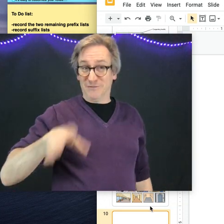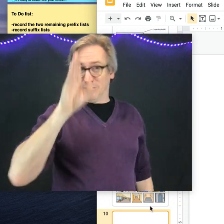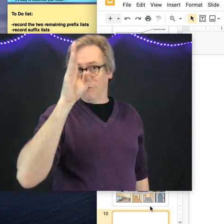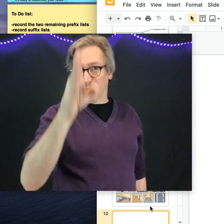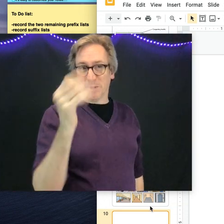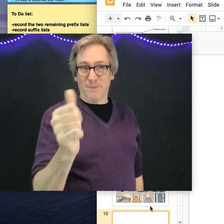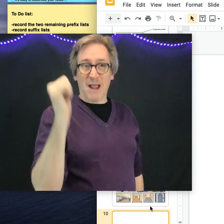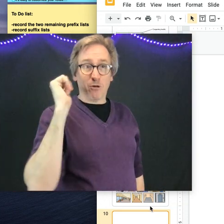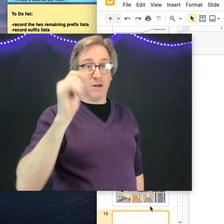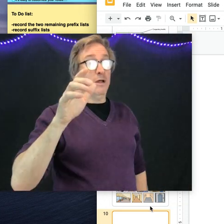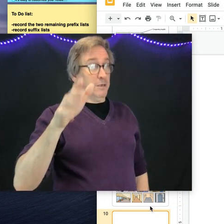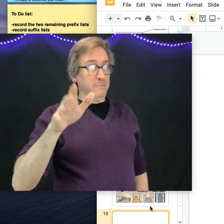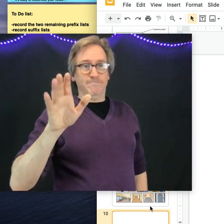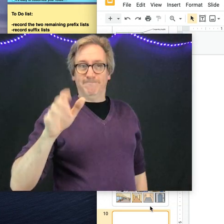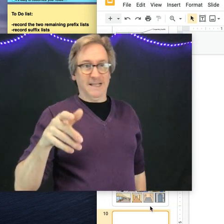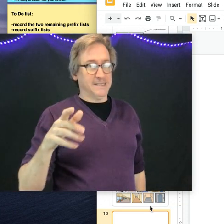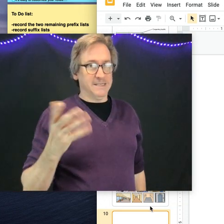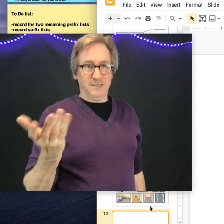down, different. Forward, backward.